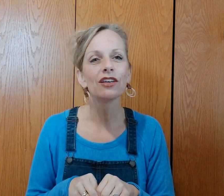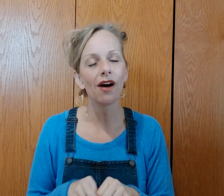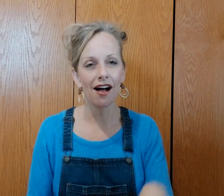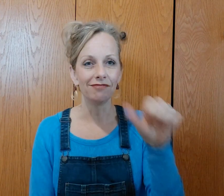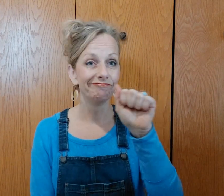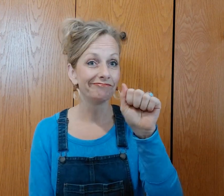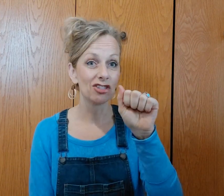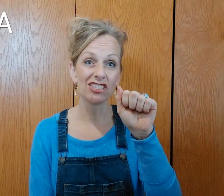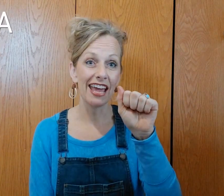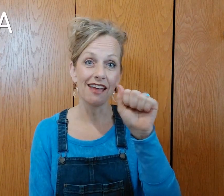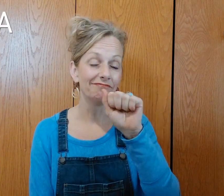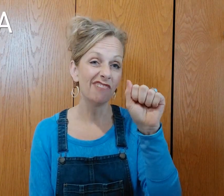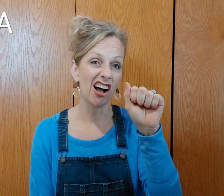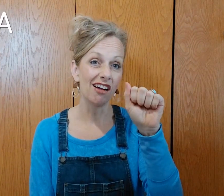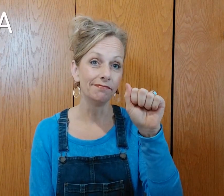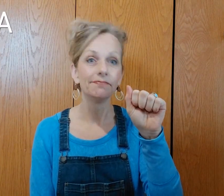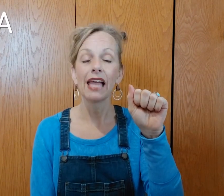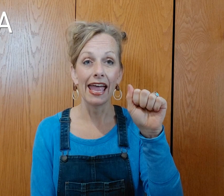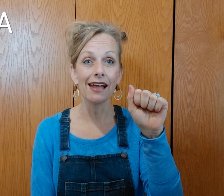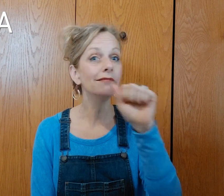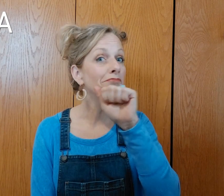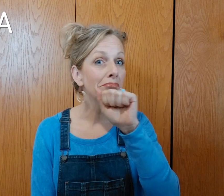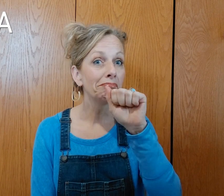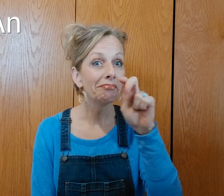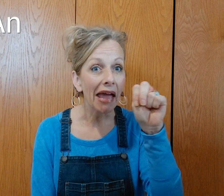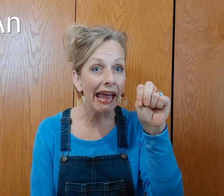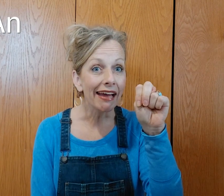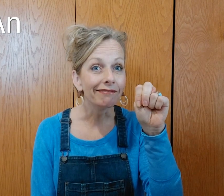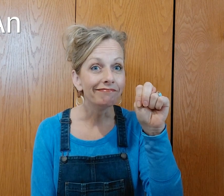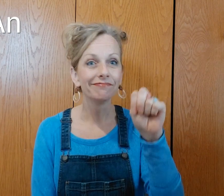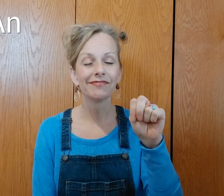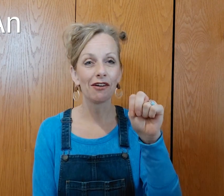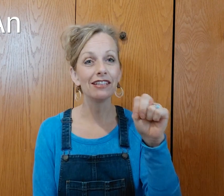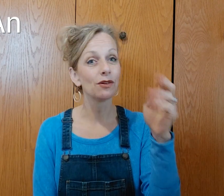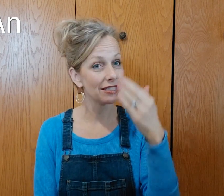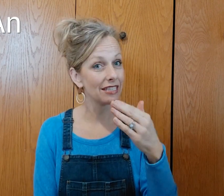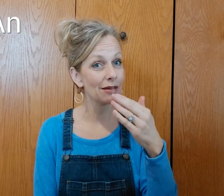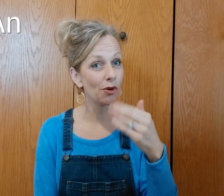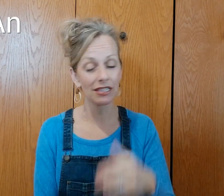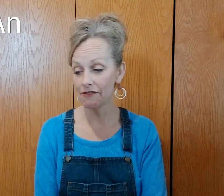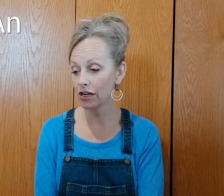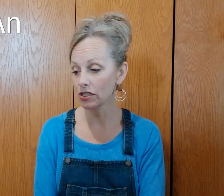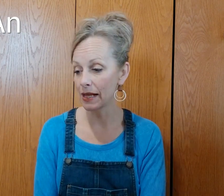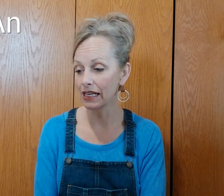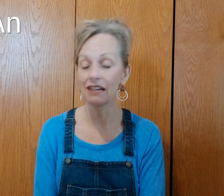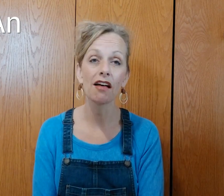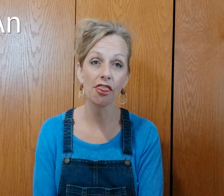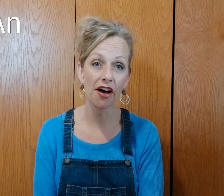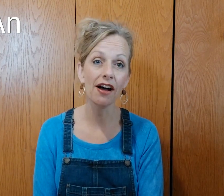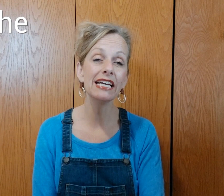so it's just an A. An. All right, so this is the importance of that finger spelling again. The is